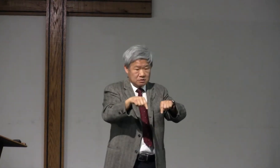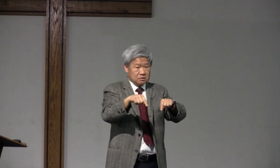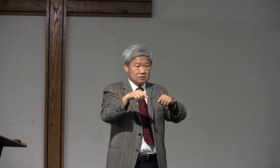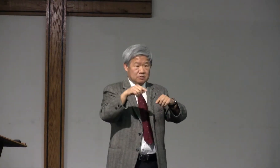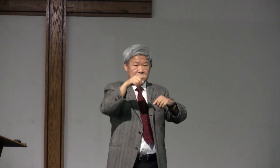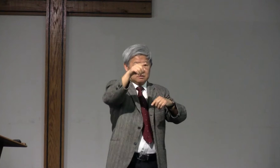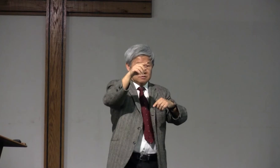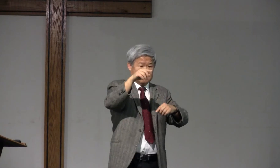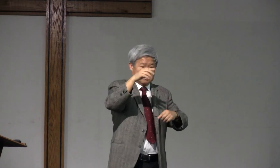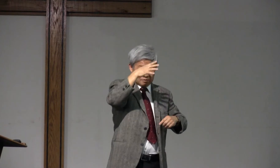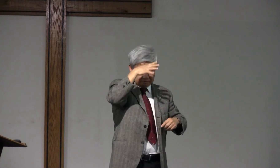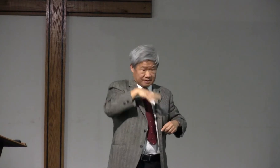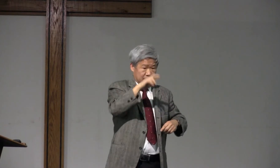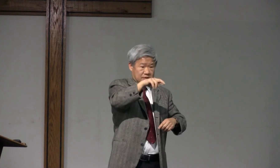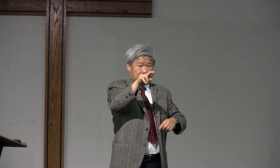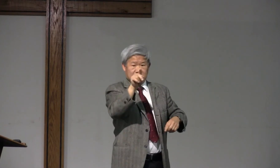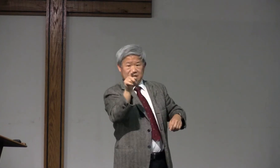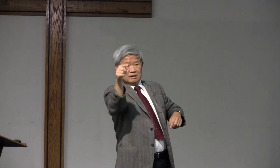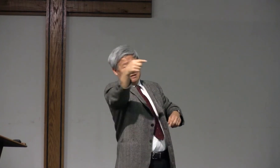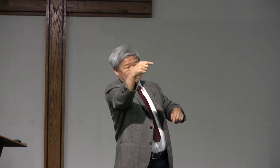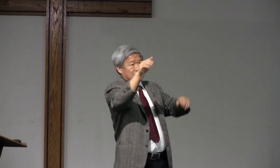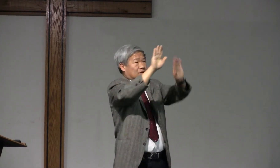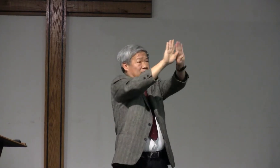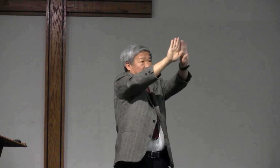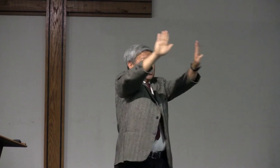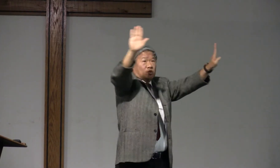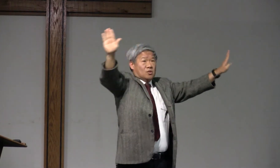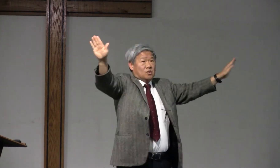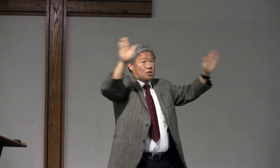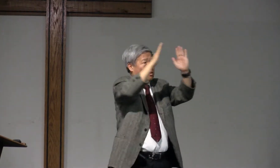Mark has said several times,